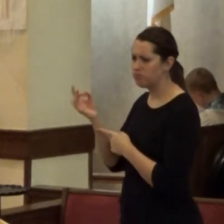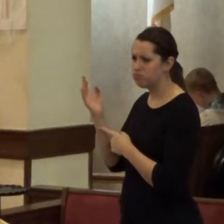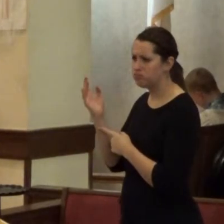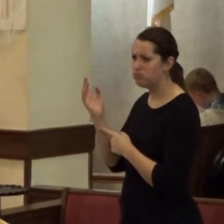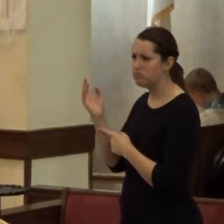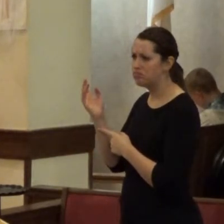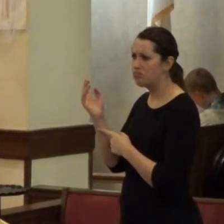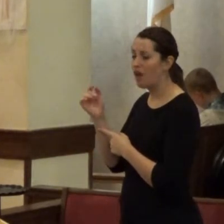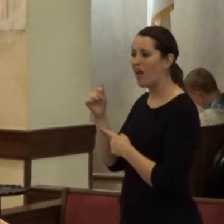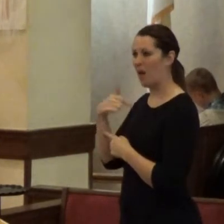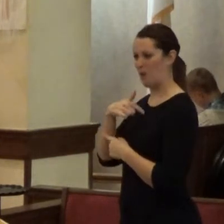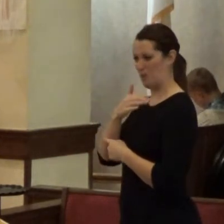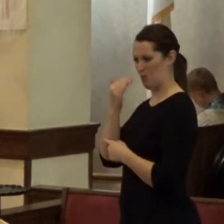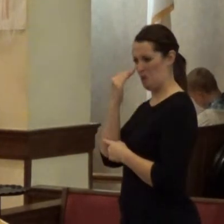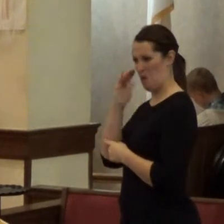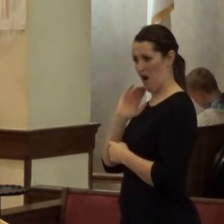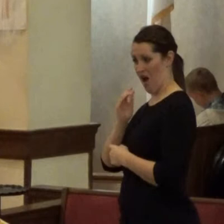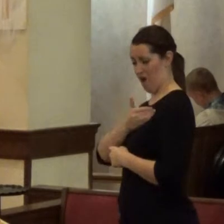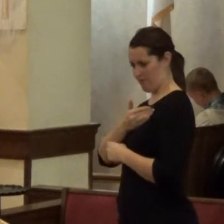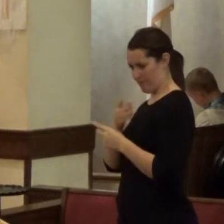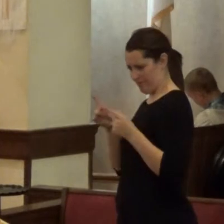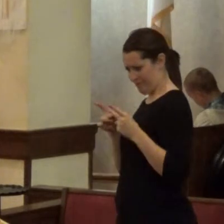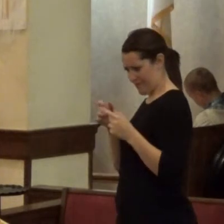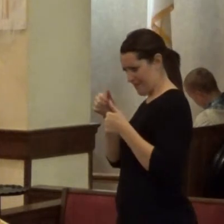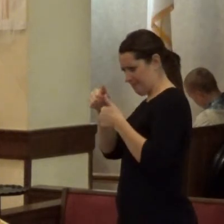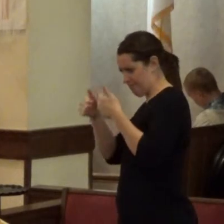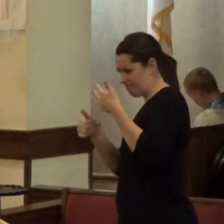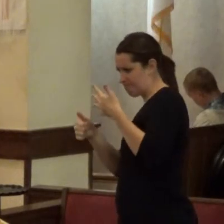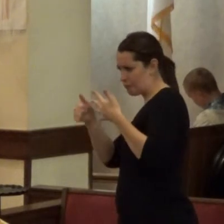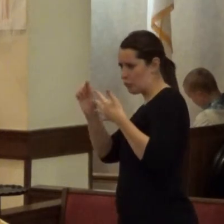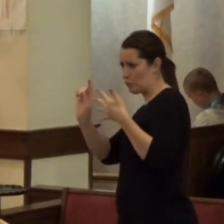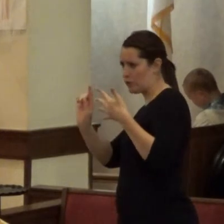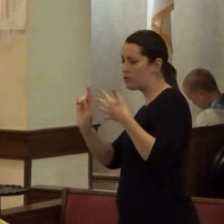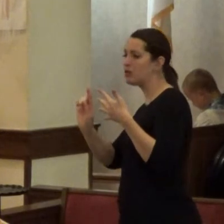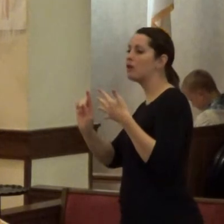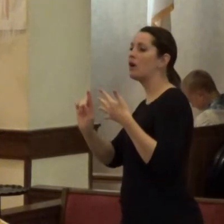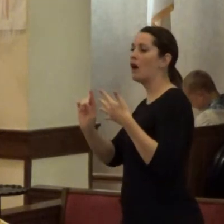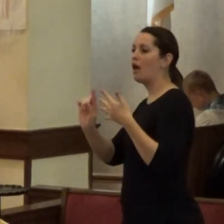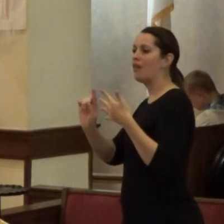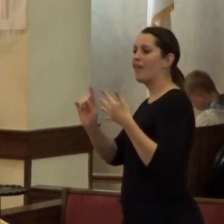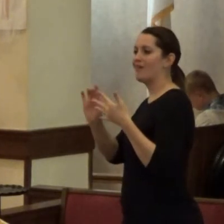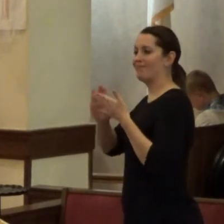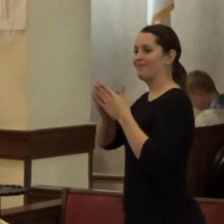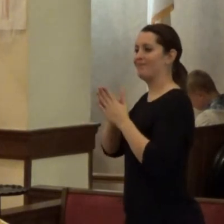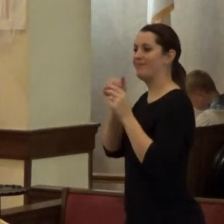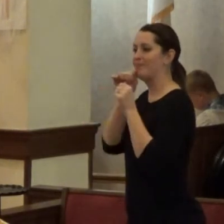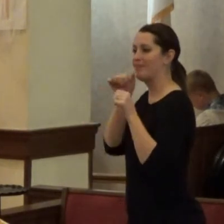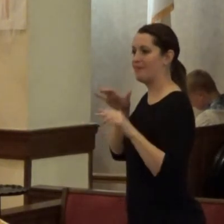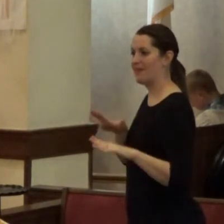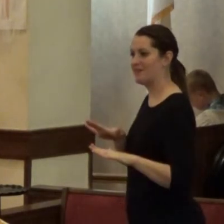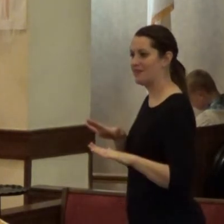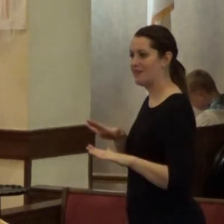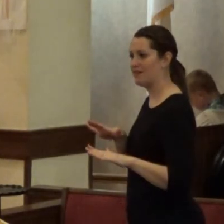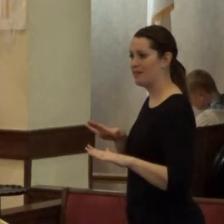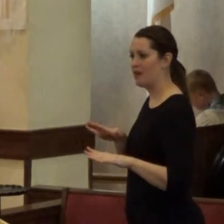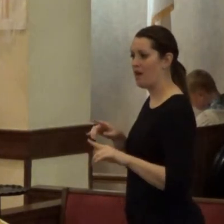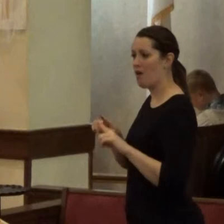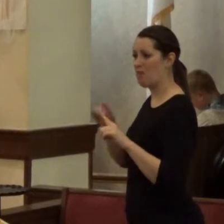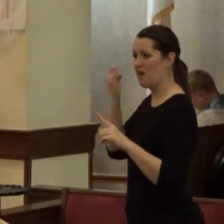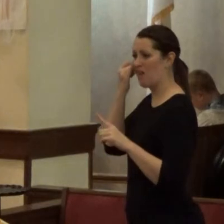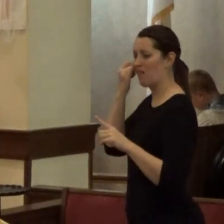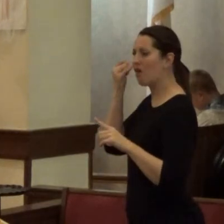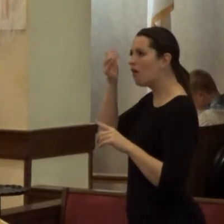You see, when we know our own place within the vineyard, then we are a blessing. But when